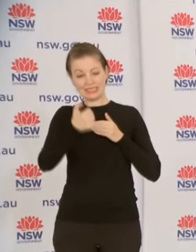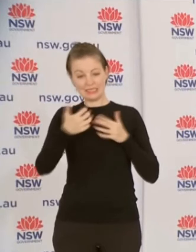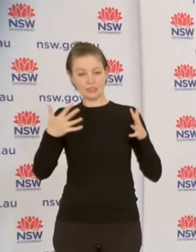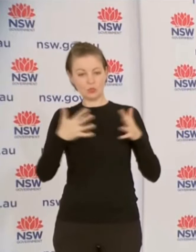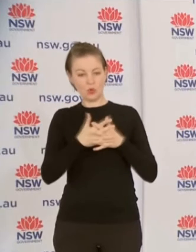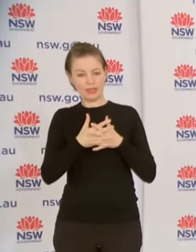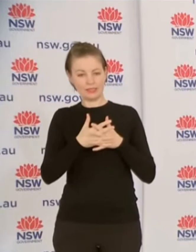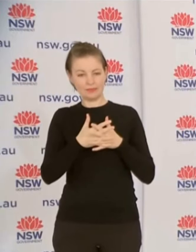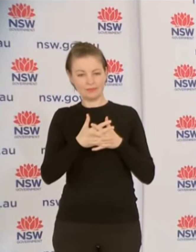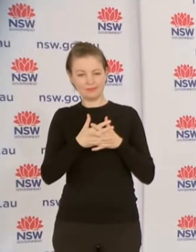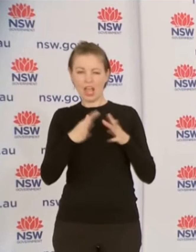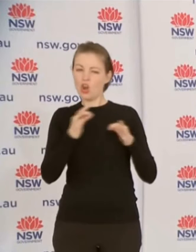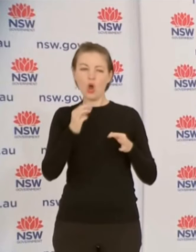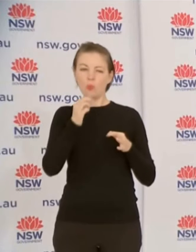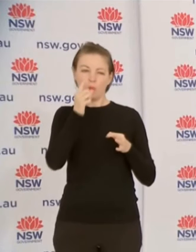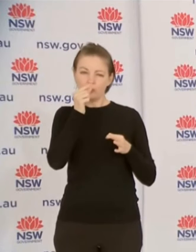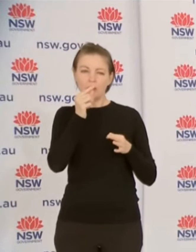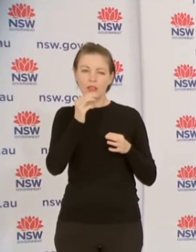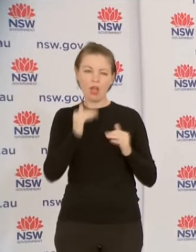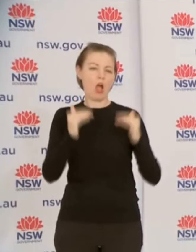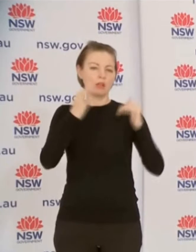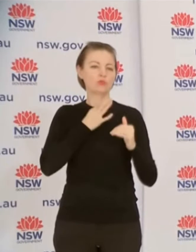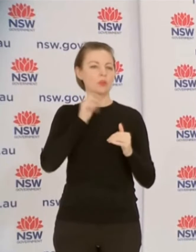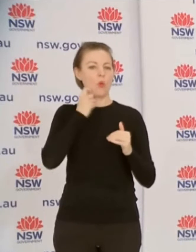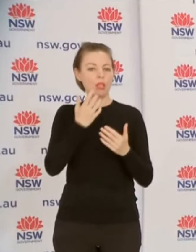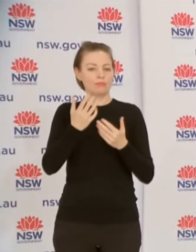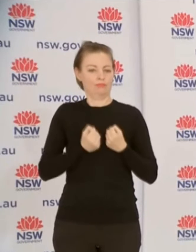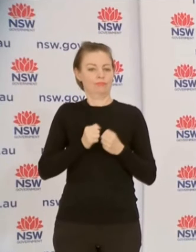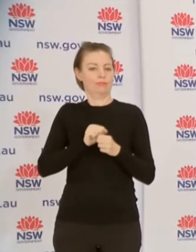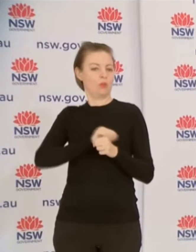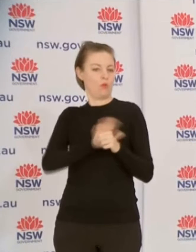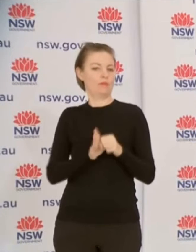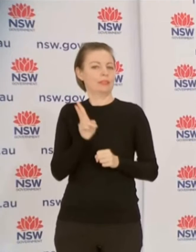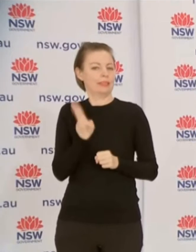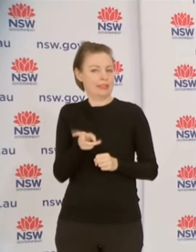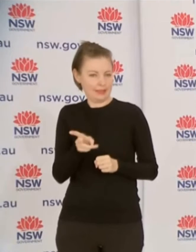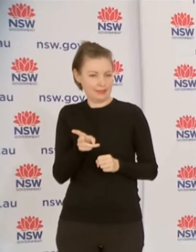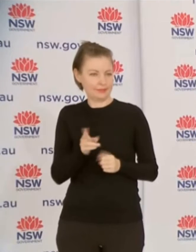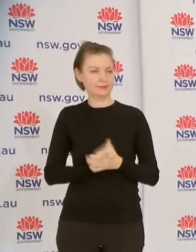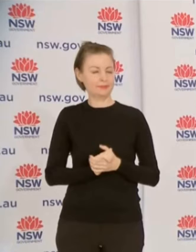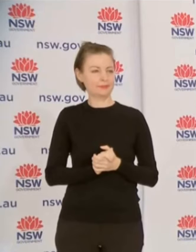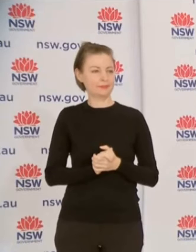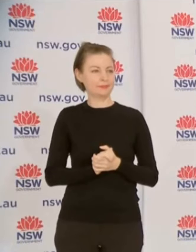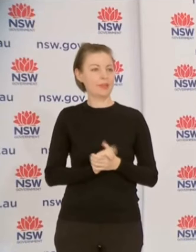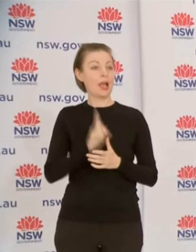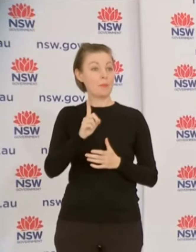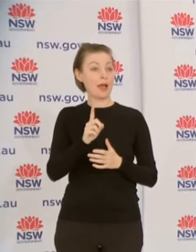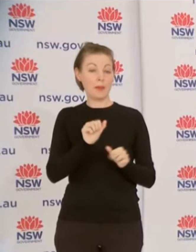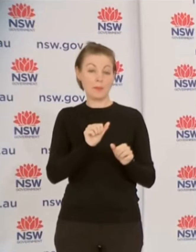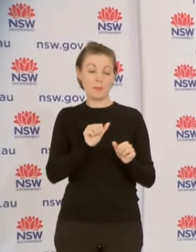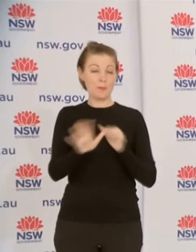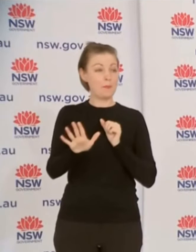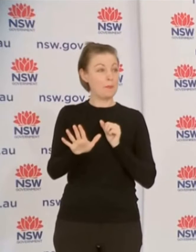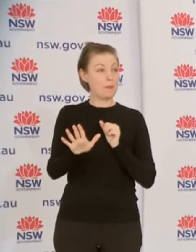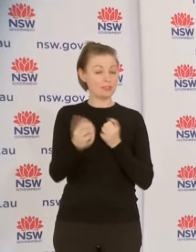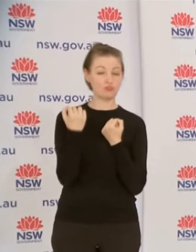actually natural immunity to Delta or any of the viruses is less effective than actually the vaccine in terms